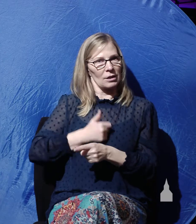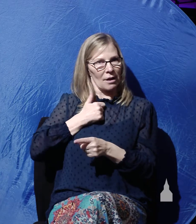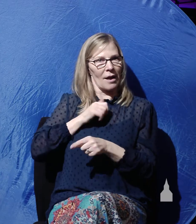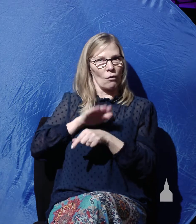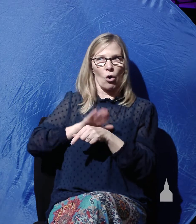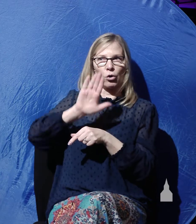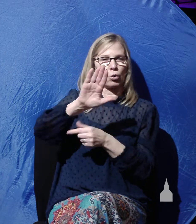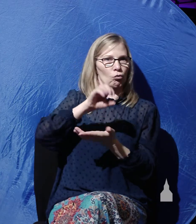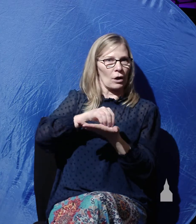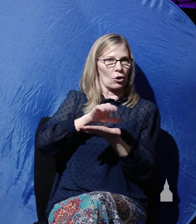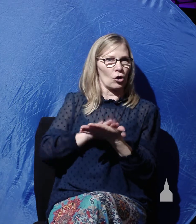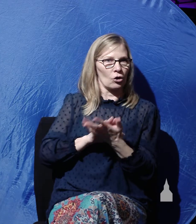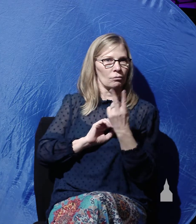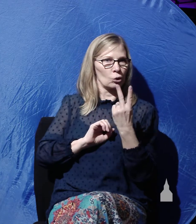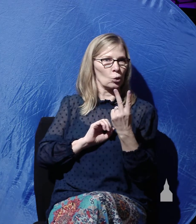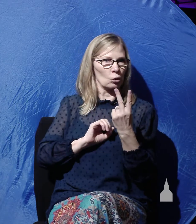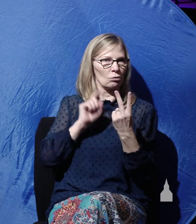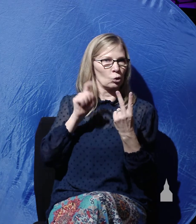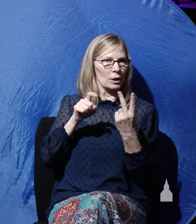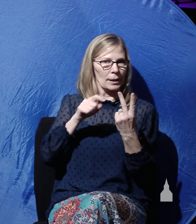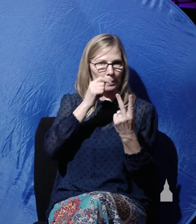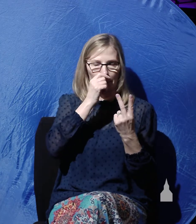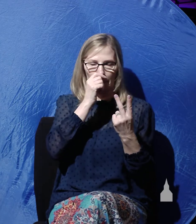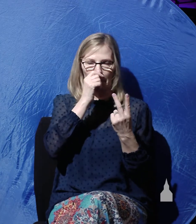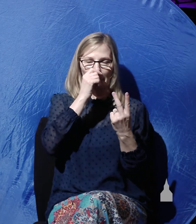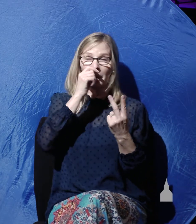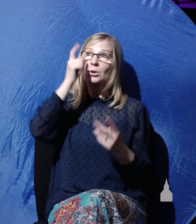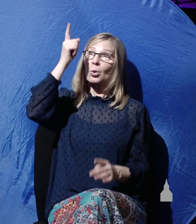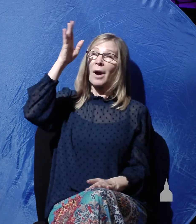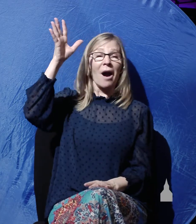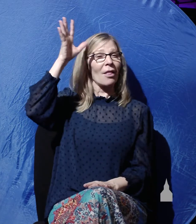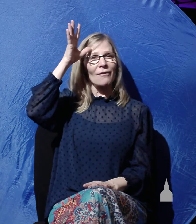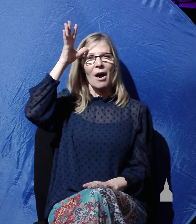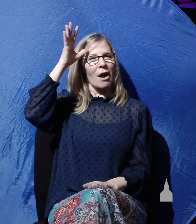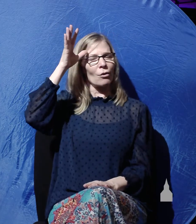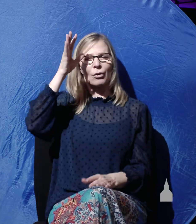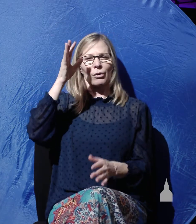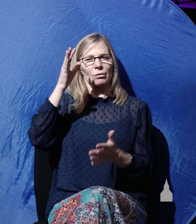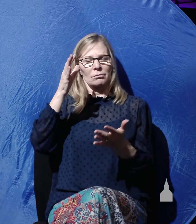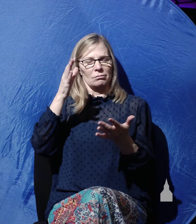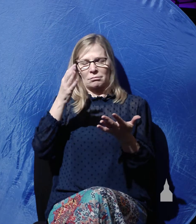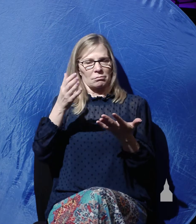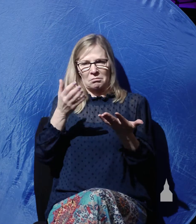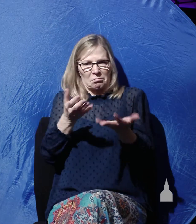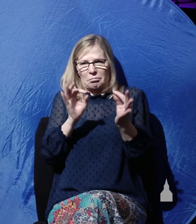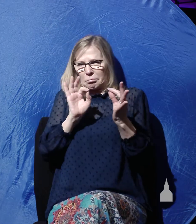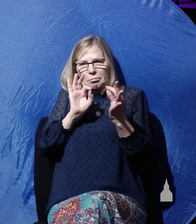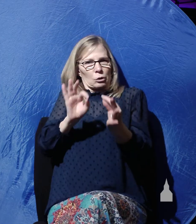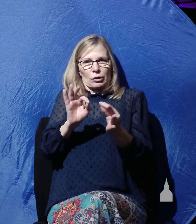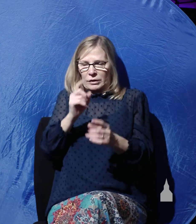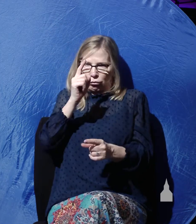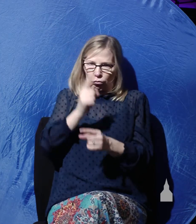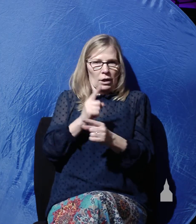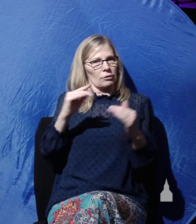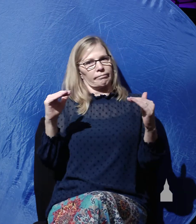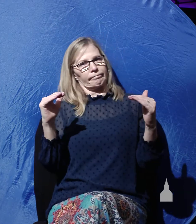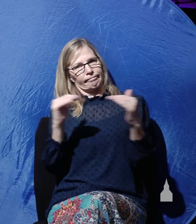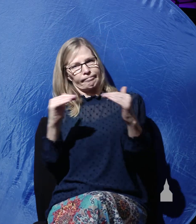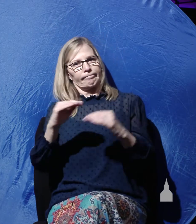the Father displayed his perfect justice because sin was paid for and therefore his justice was completely